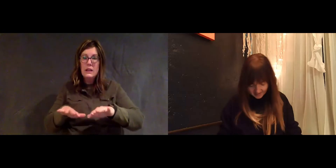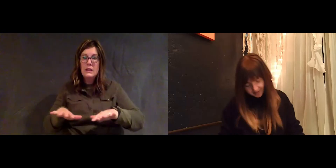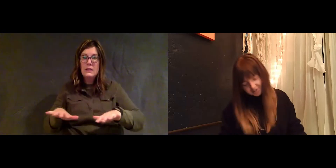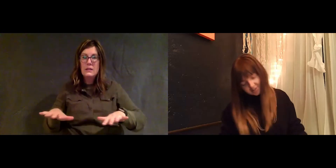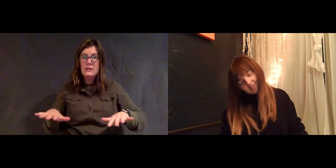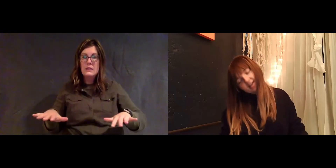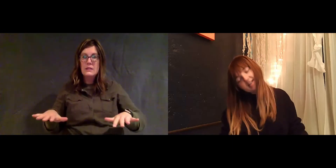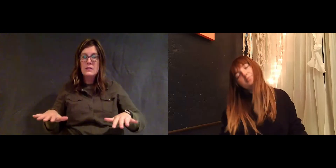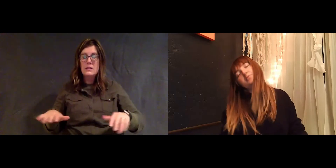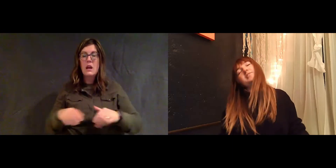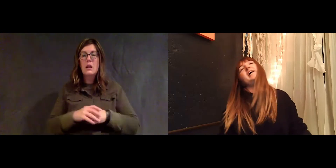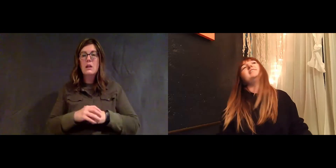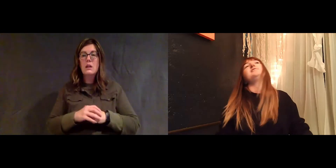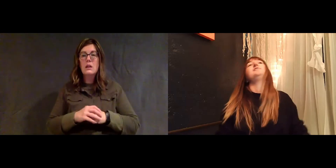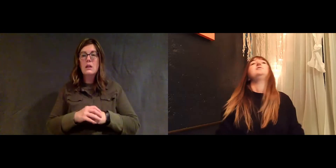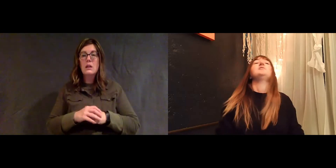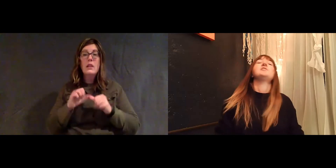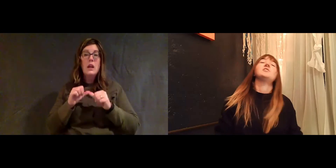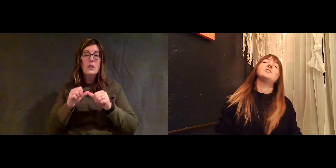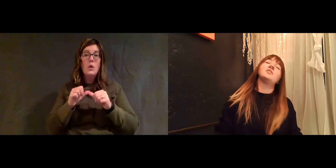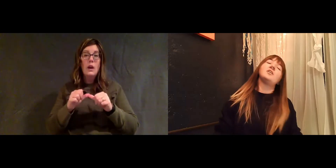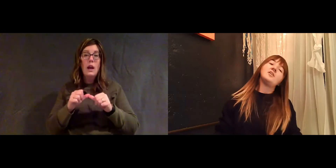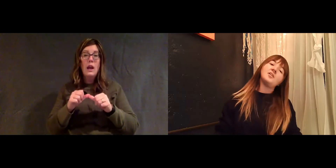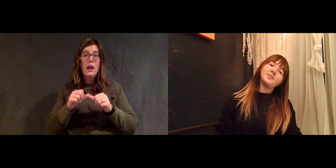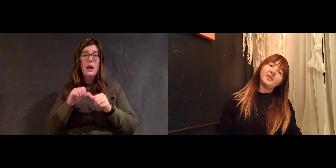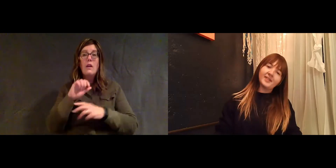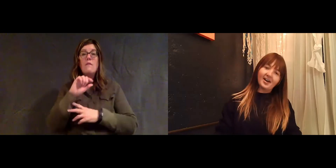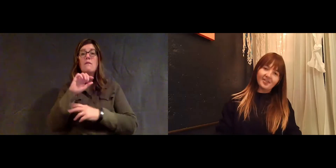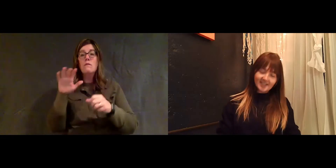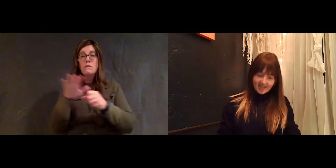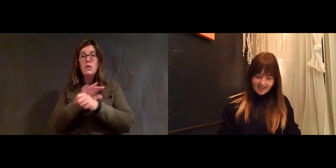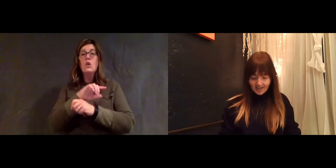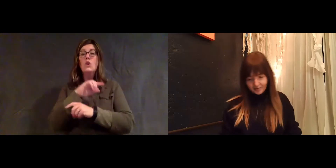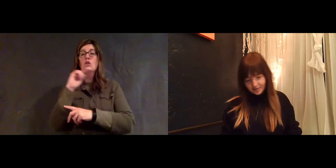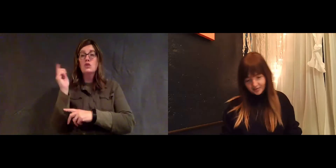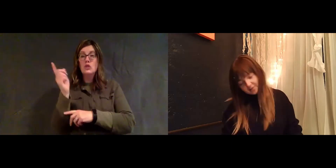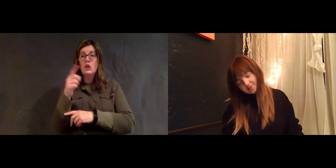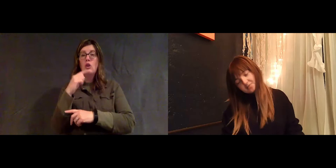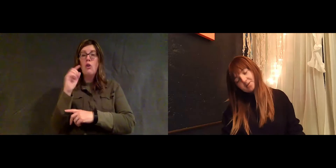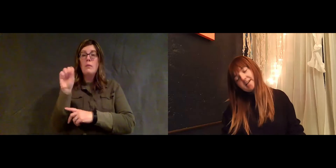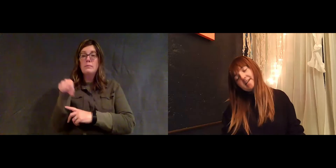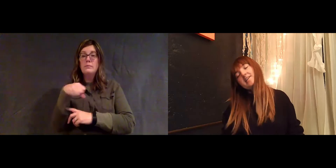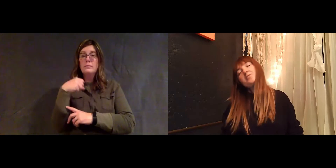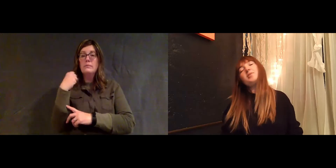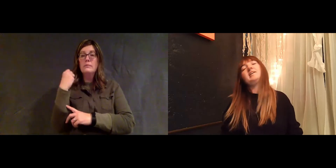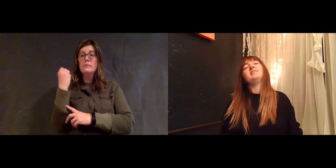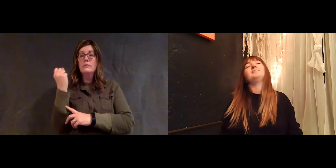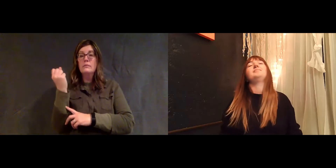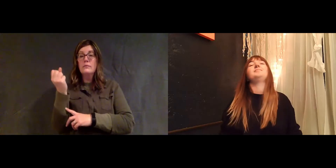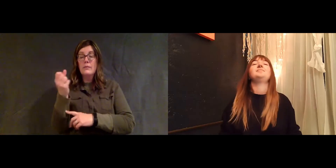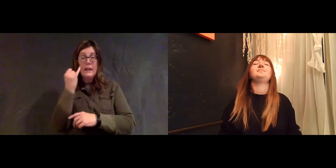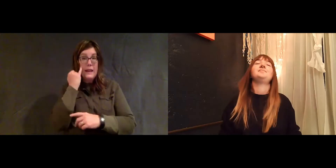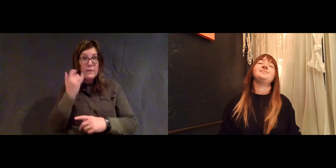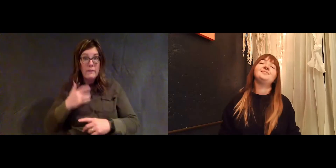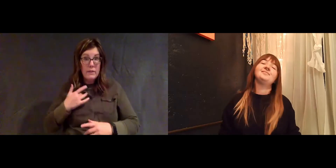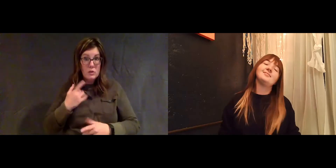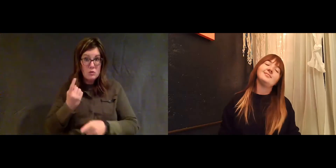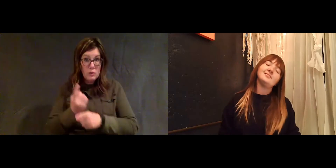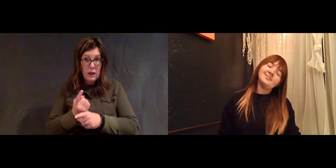And then eventually go ahead and move your head in a full circle all the way around if it feels right in your body.